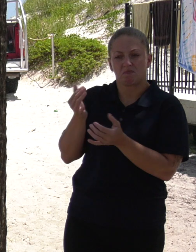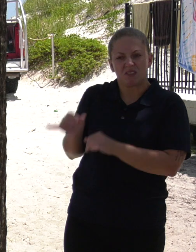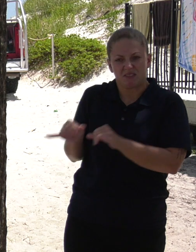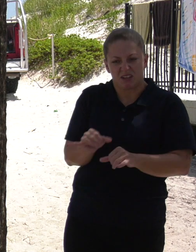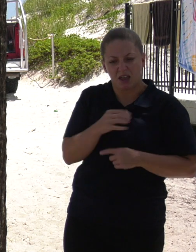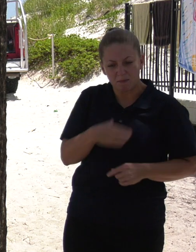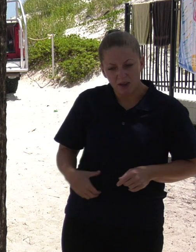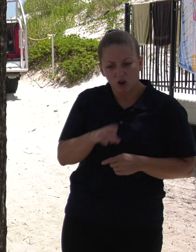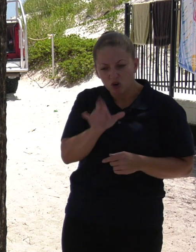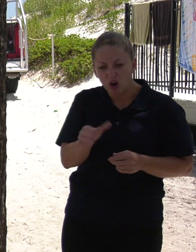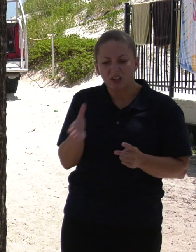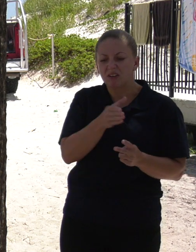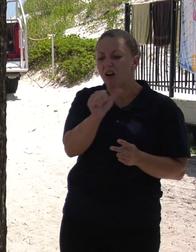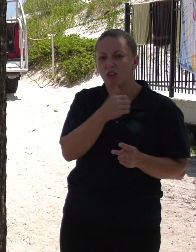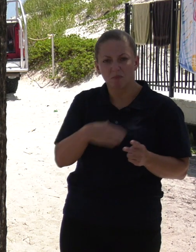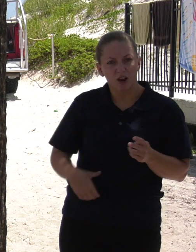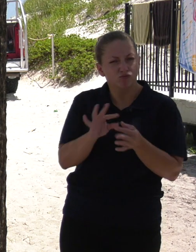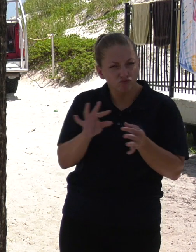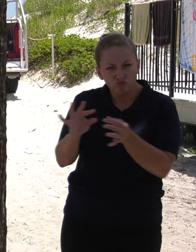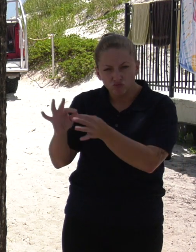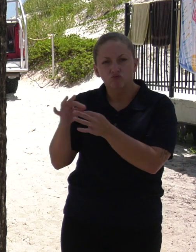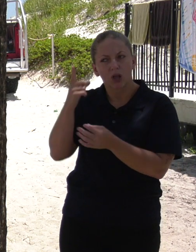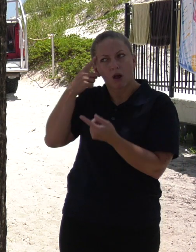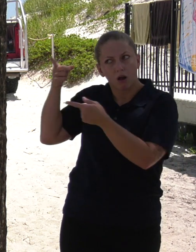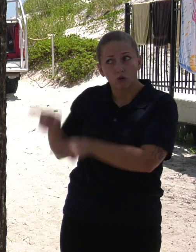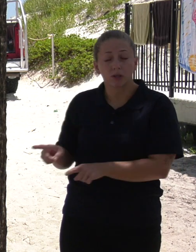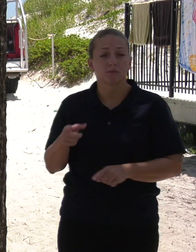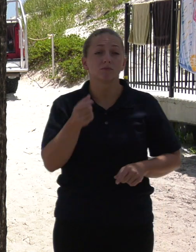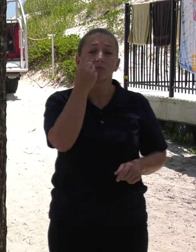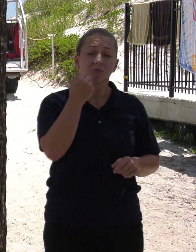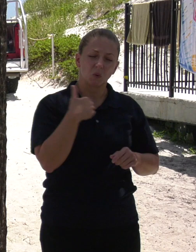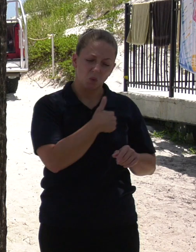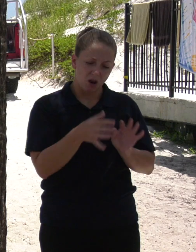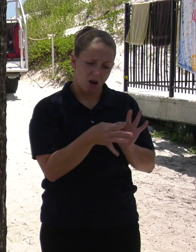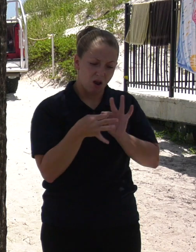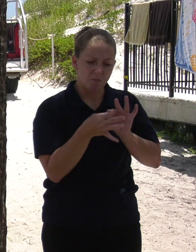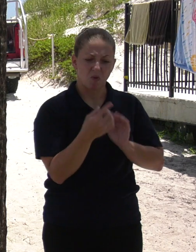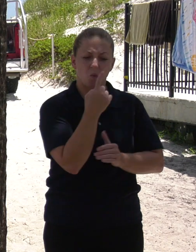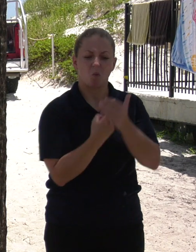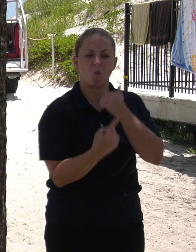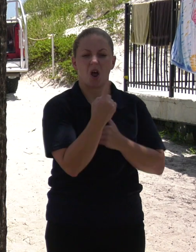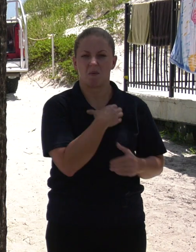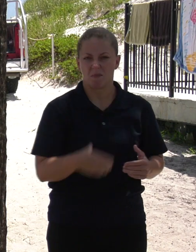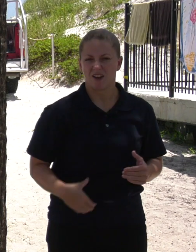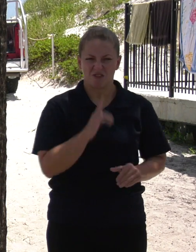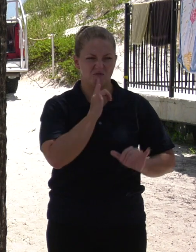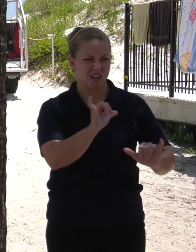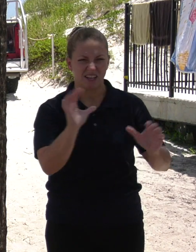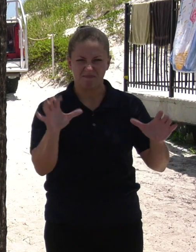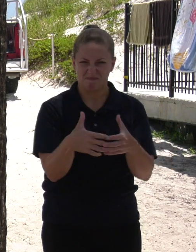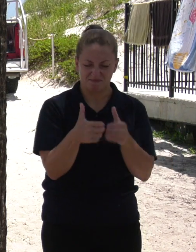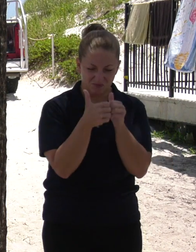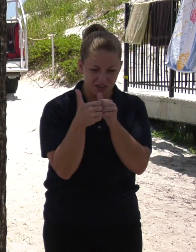really do operate with one voice, and all the messaging is going to be consistent between the beach cities and